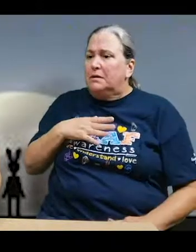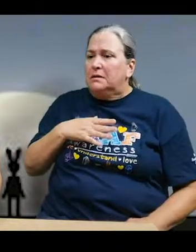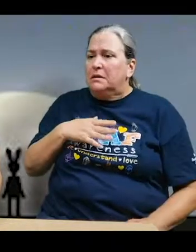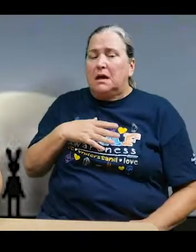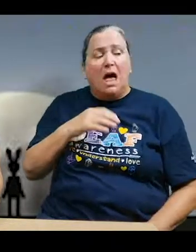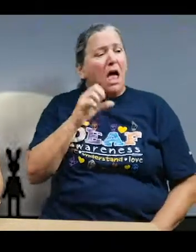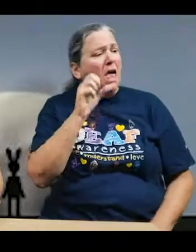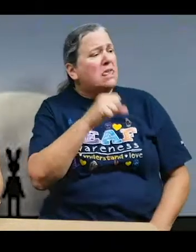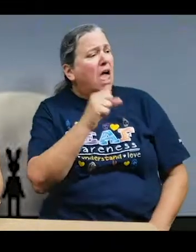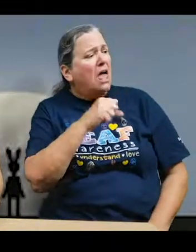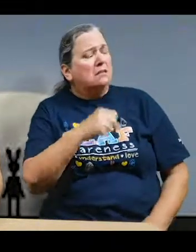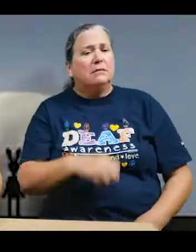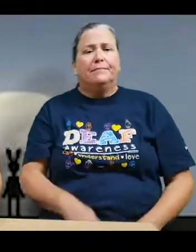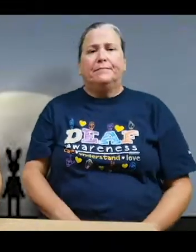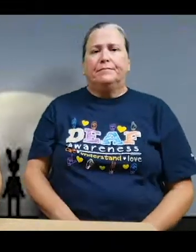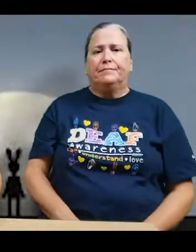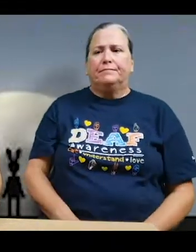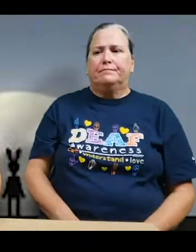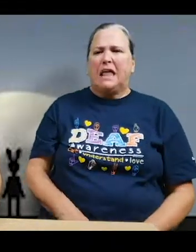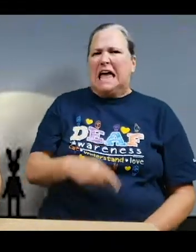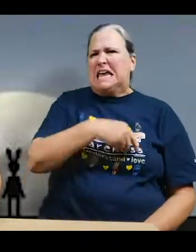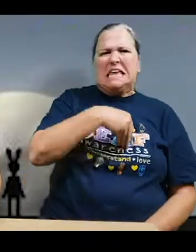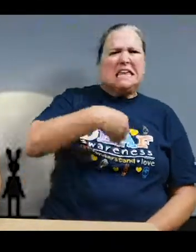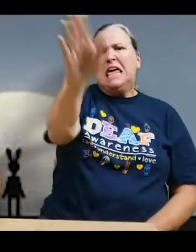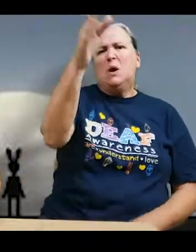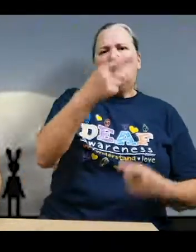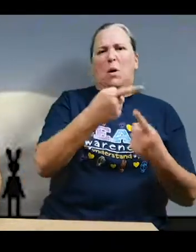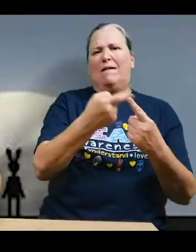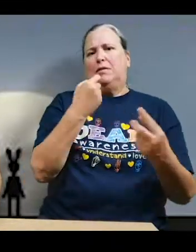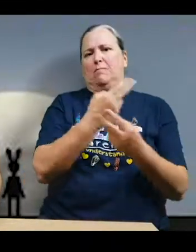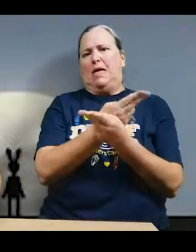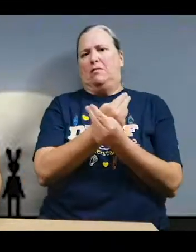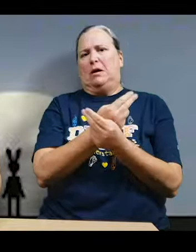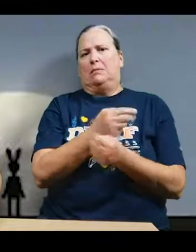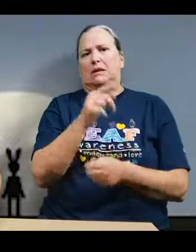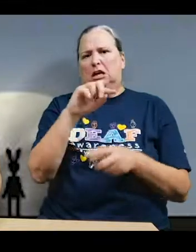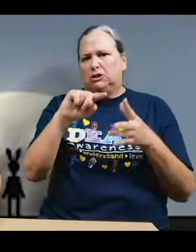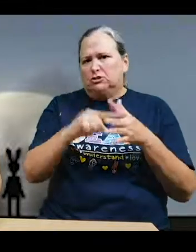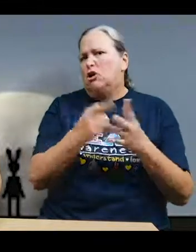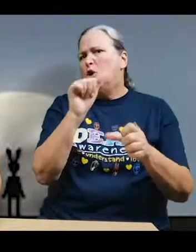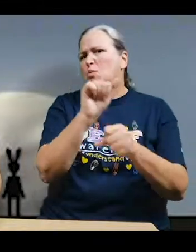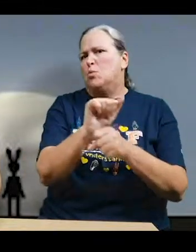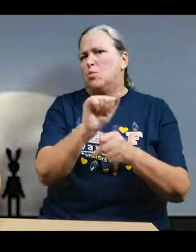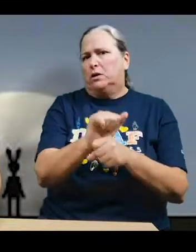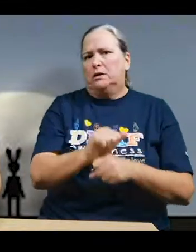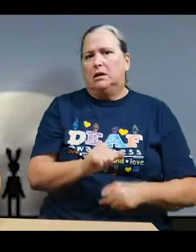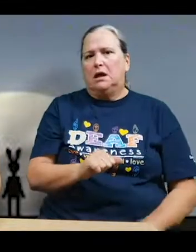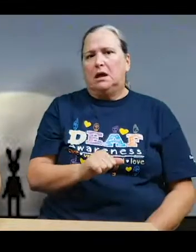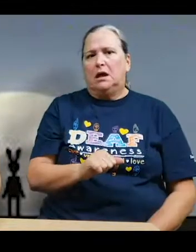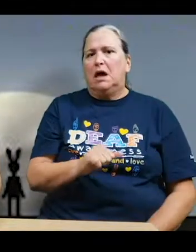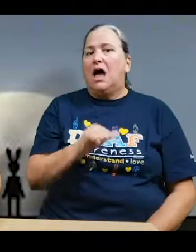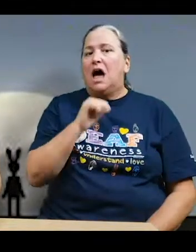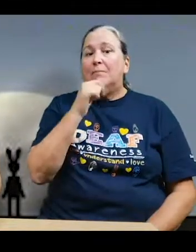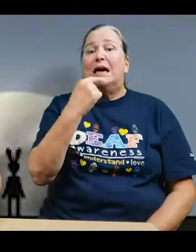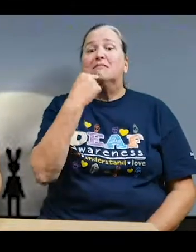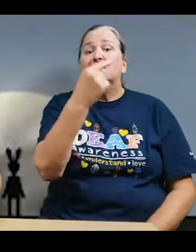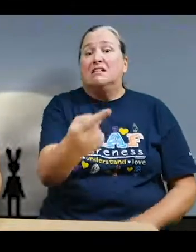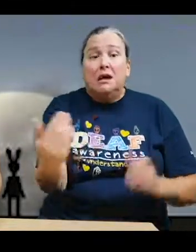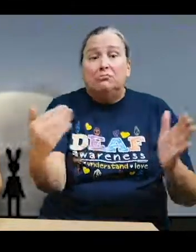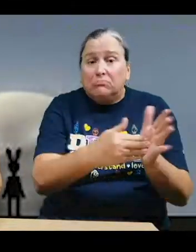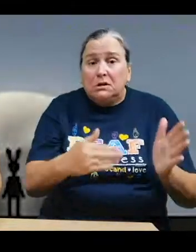Bryce. "Get away from that rabbit. Do your work. I ain't gonna say it